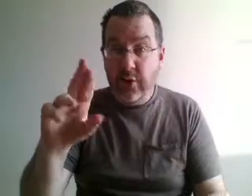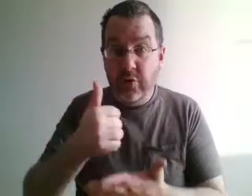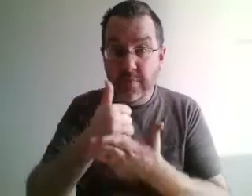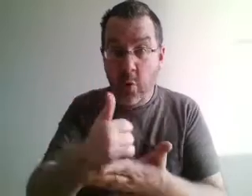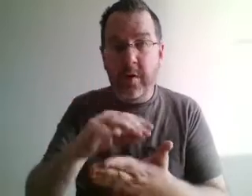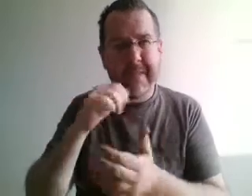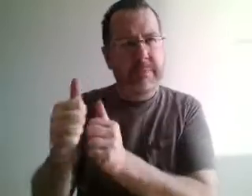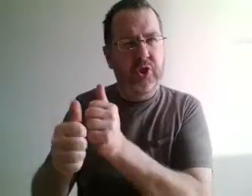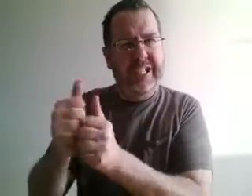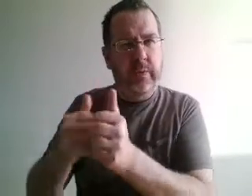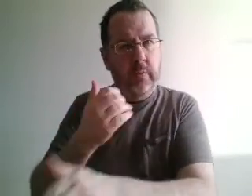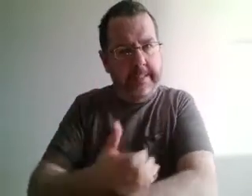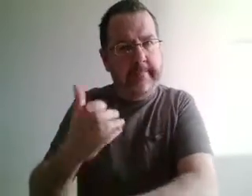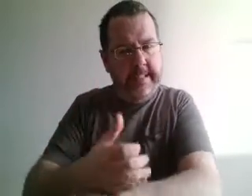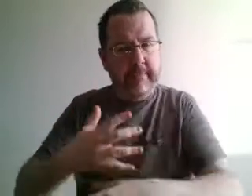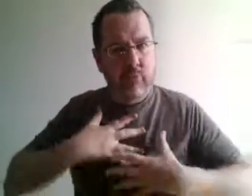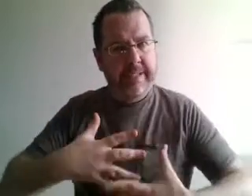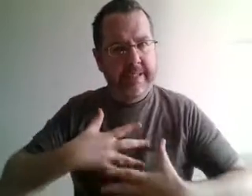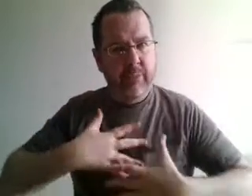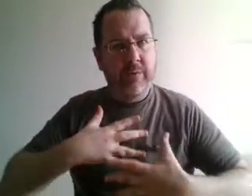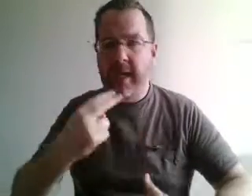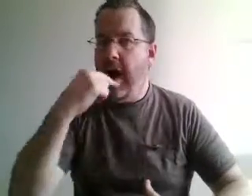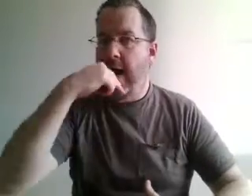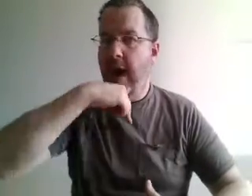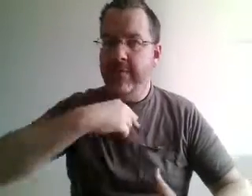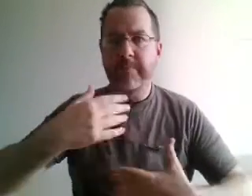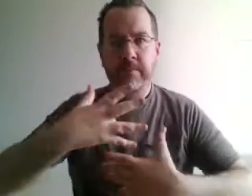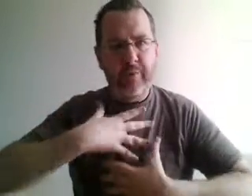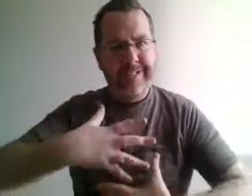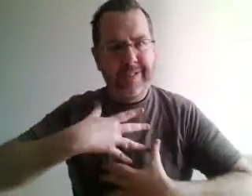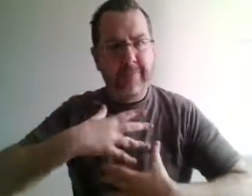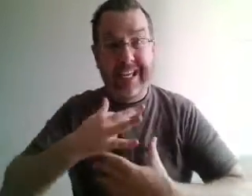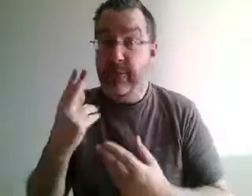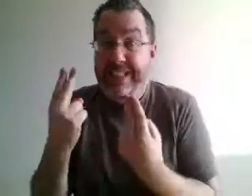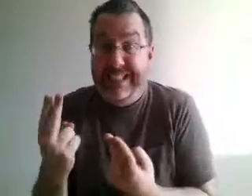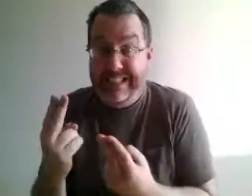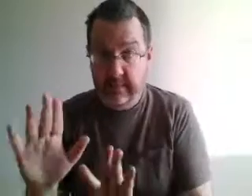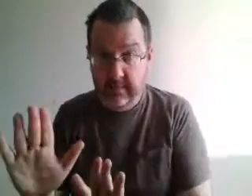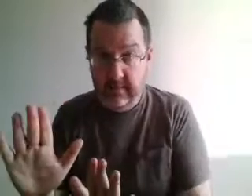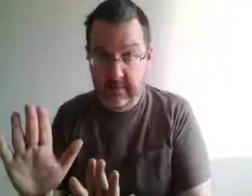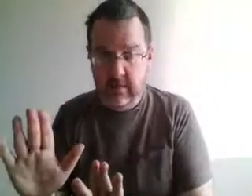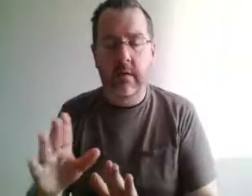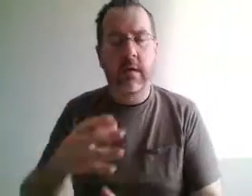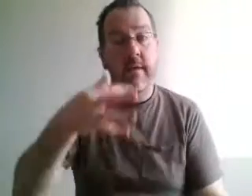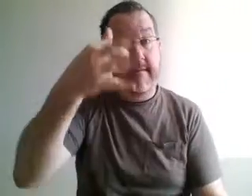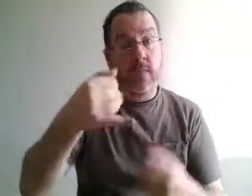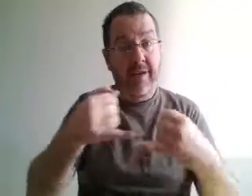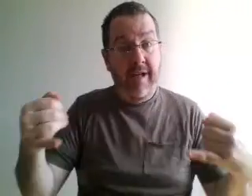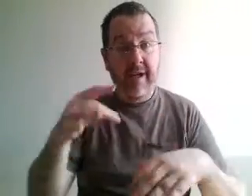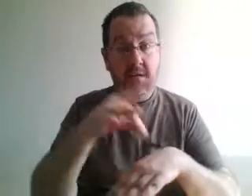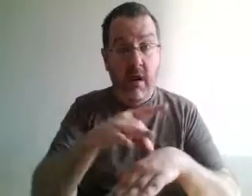other words, a machine to keep your breathing going if that is required. The frontline doctors are all, who are consultants and our